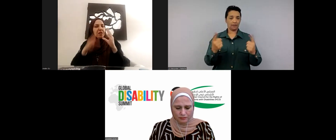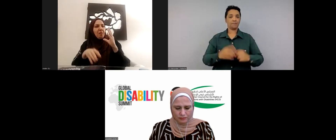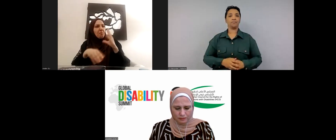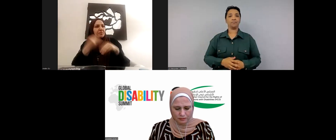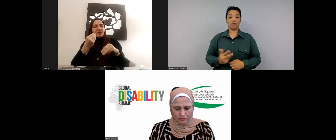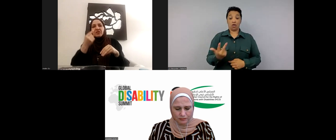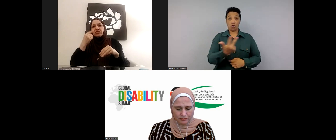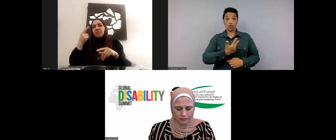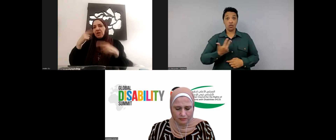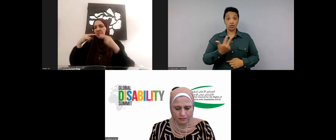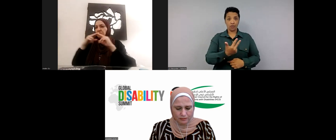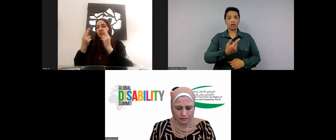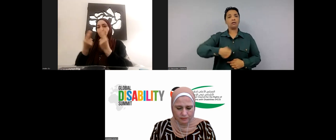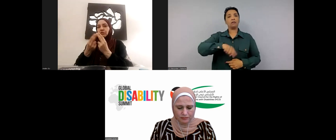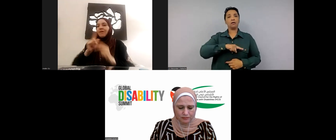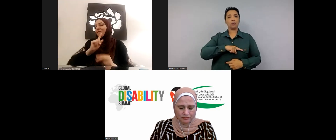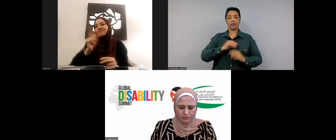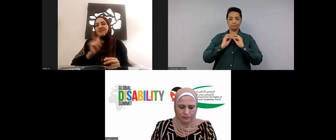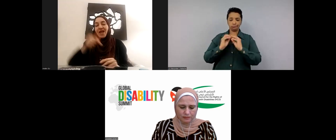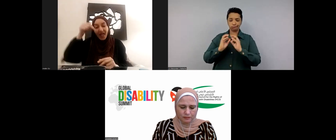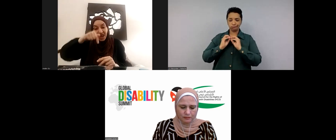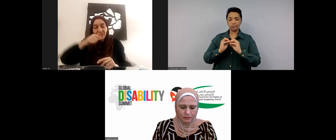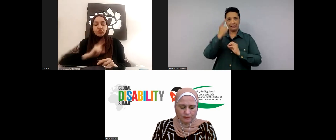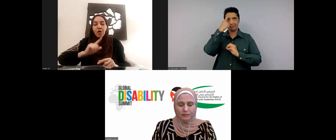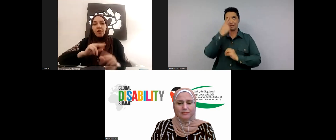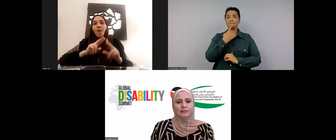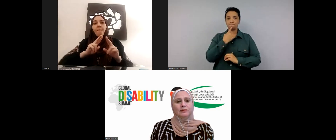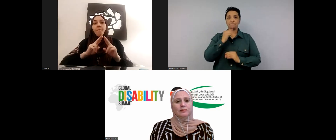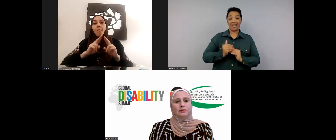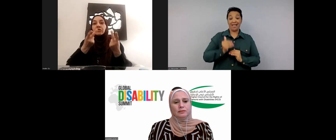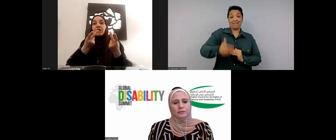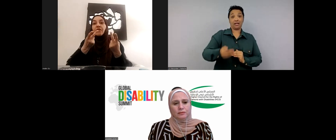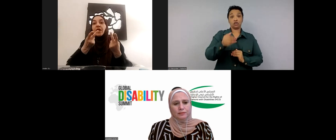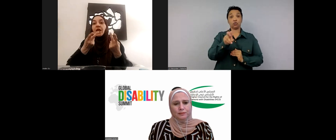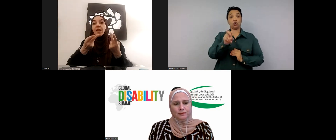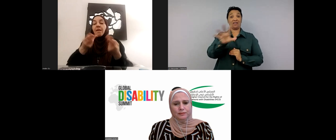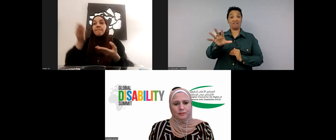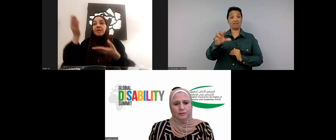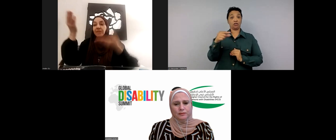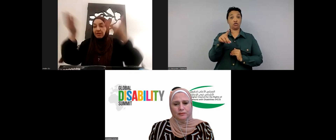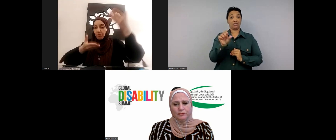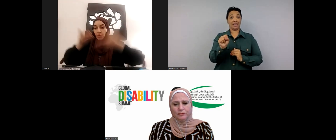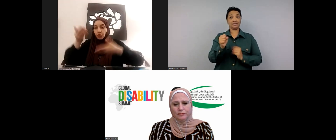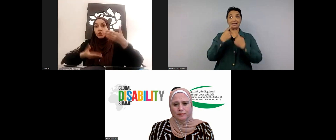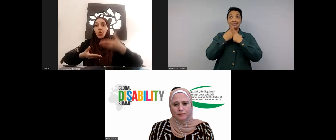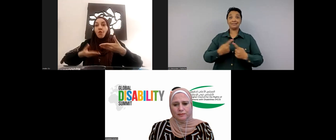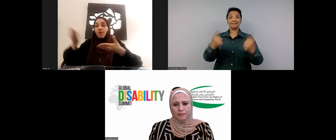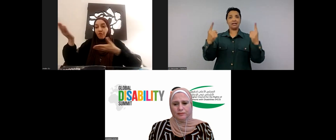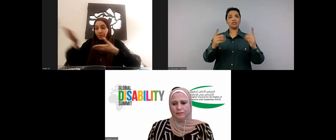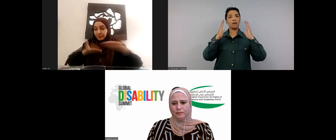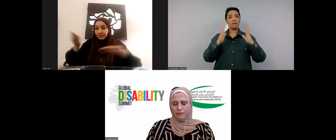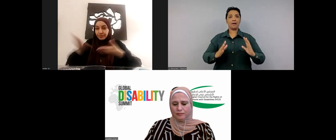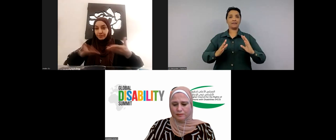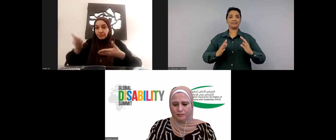co-hosts, intending to make the GDS declaration proactive and very